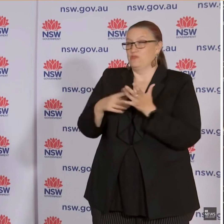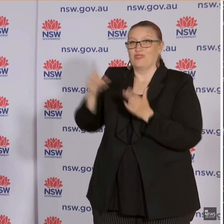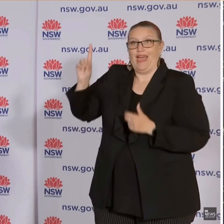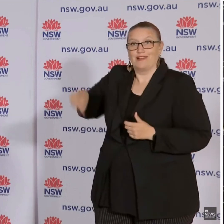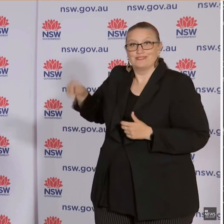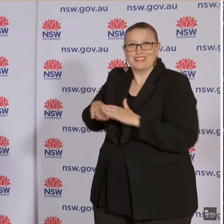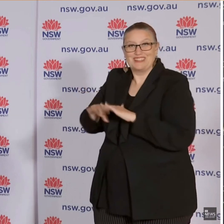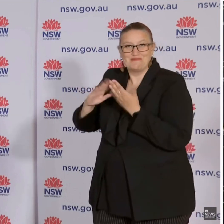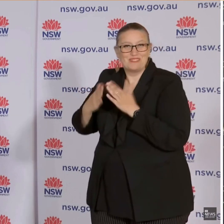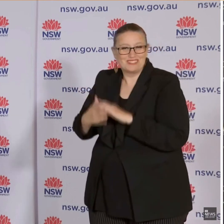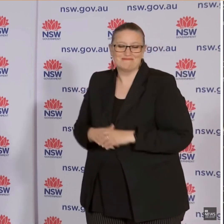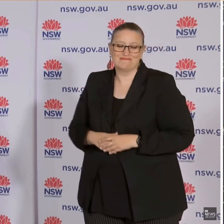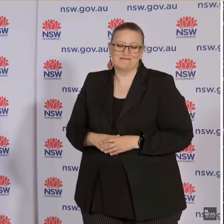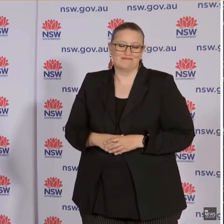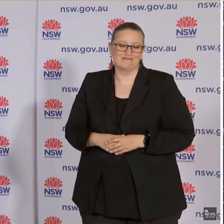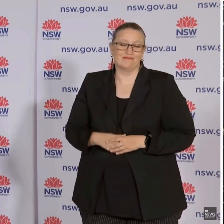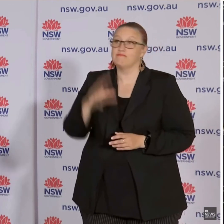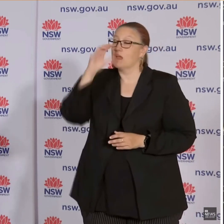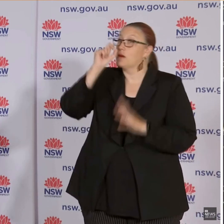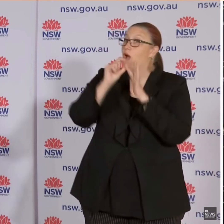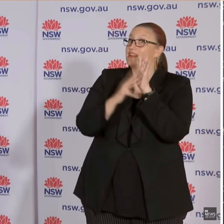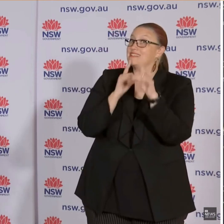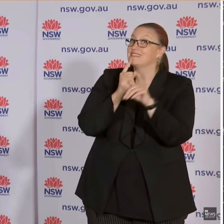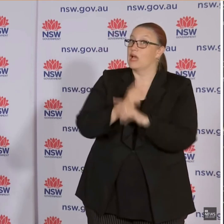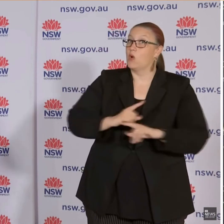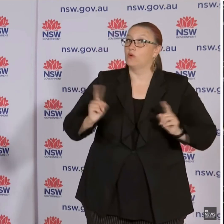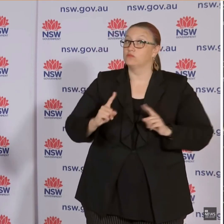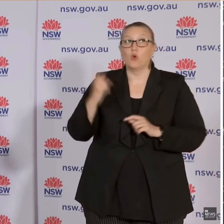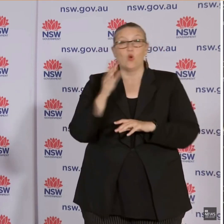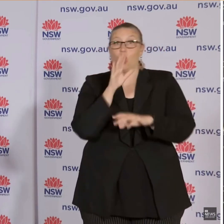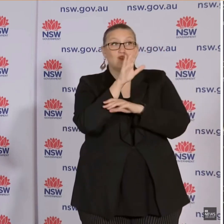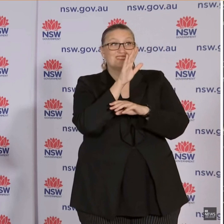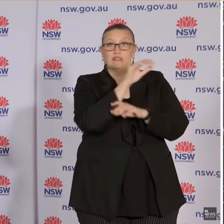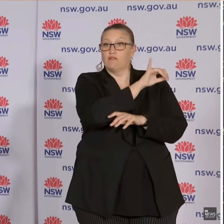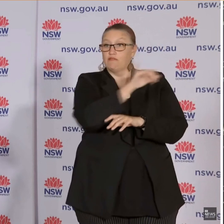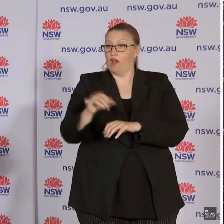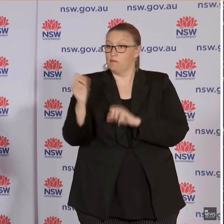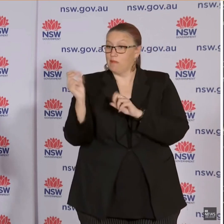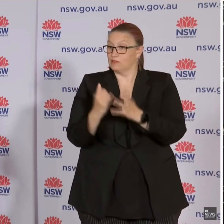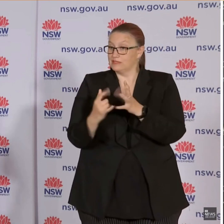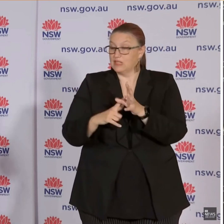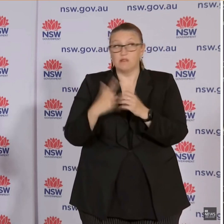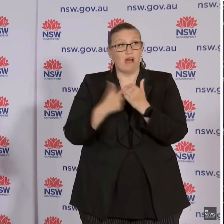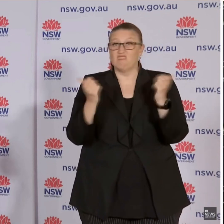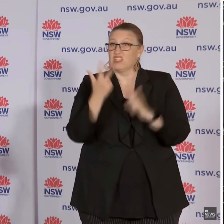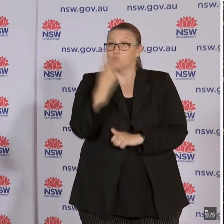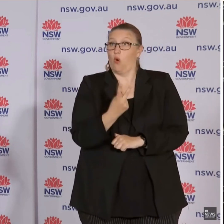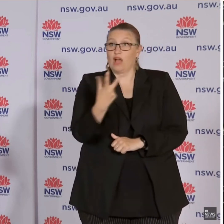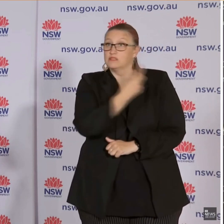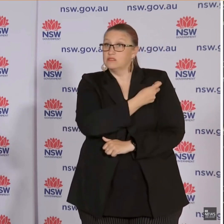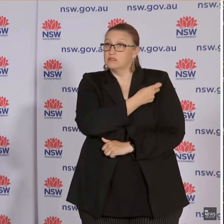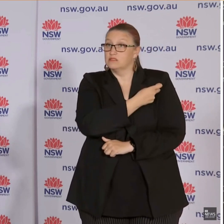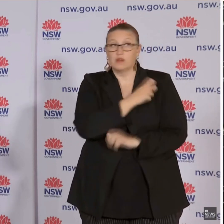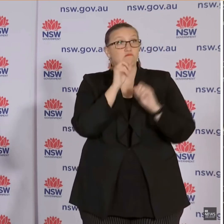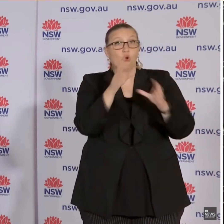vaccination, when you have Aussies coming home that are fully vaccinated, I think home quarantine is a logical place for them to be quarantined, as opposed to